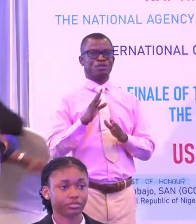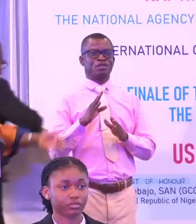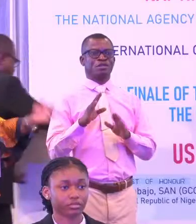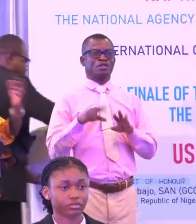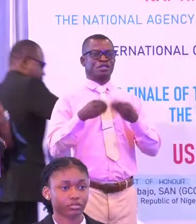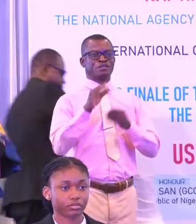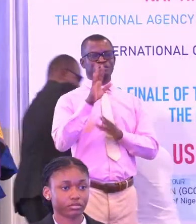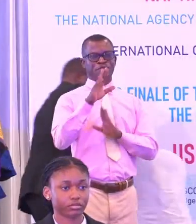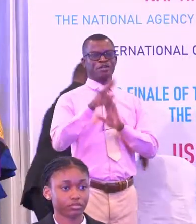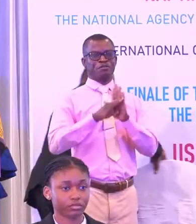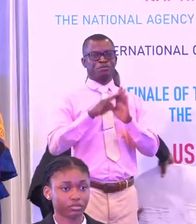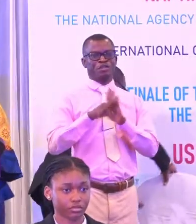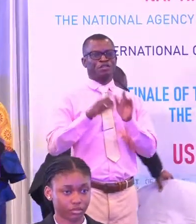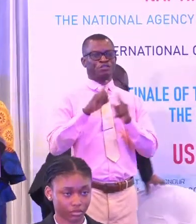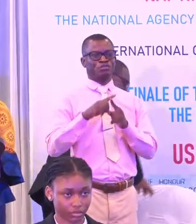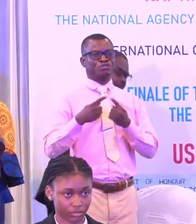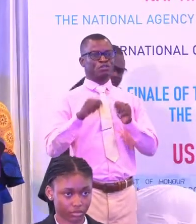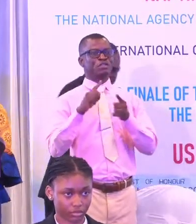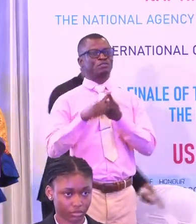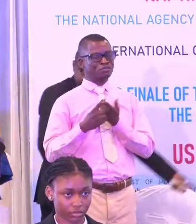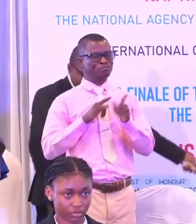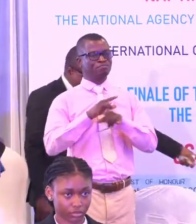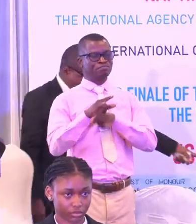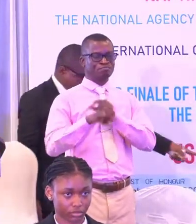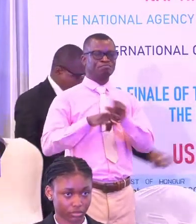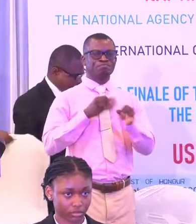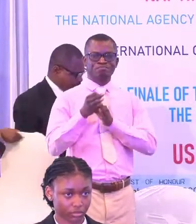minutes of trying to convince you why,